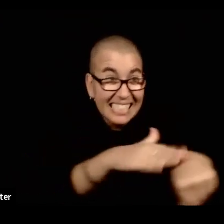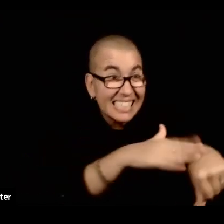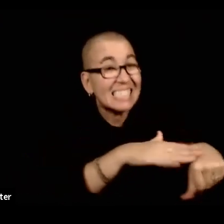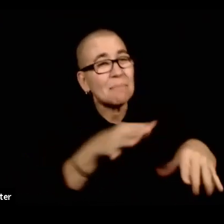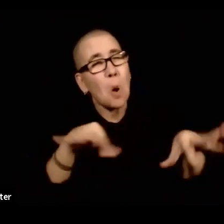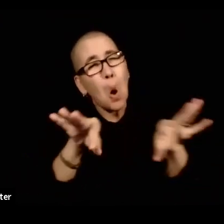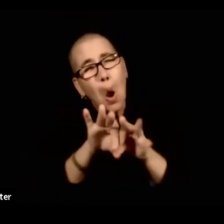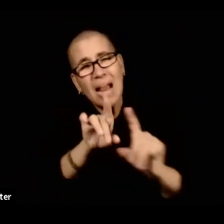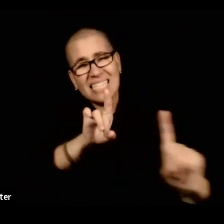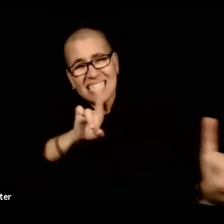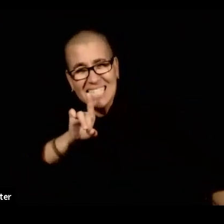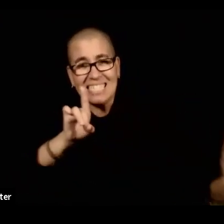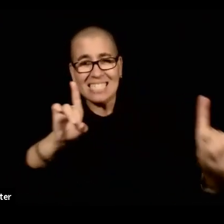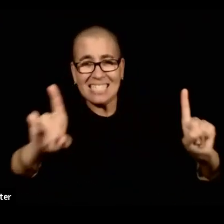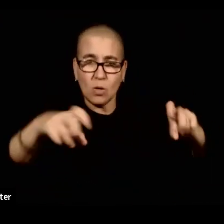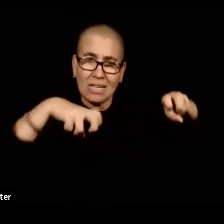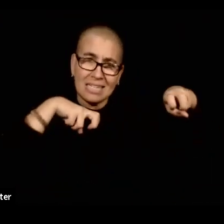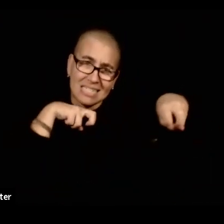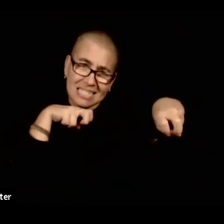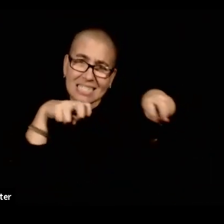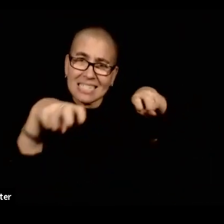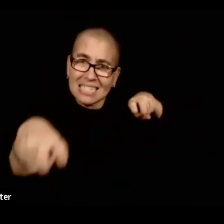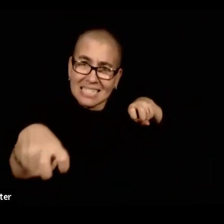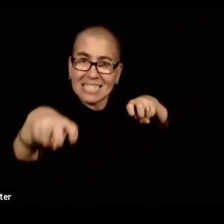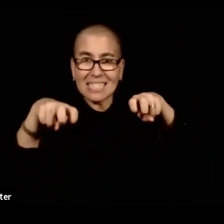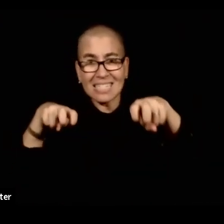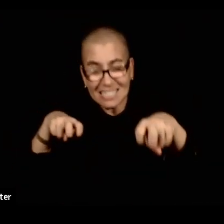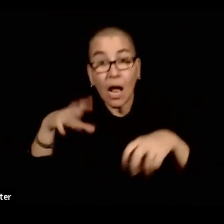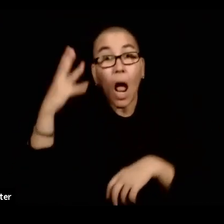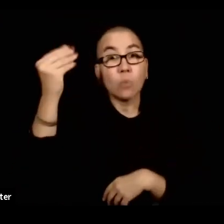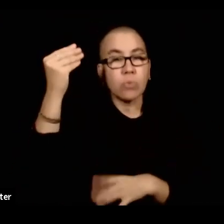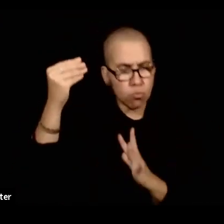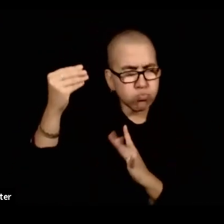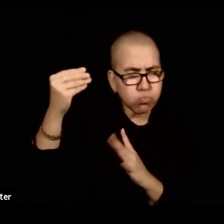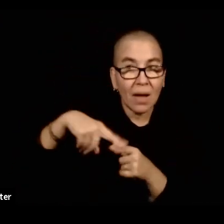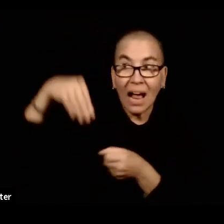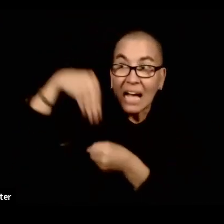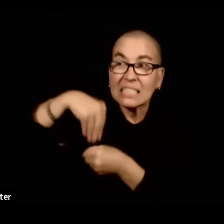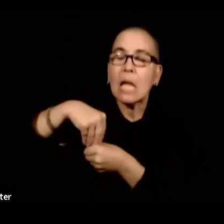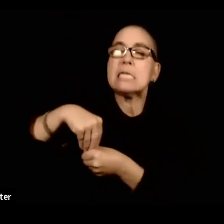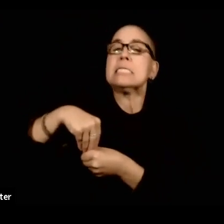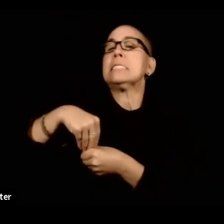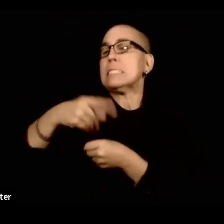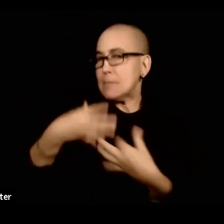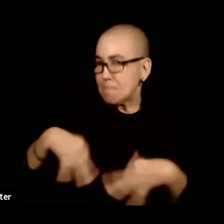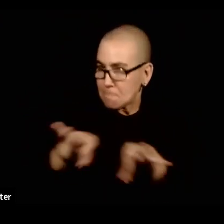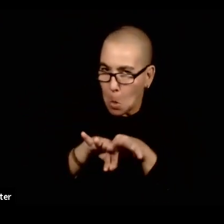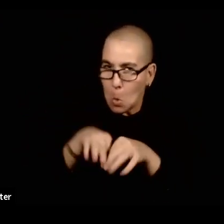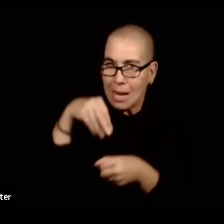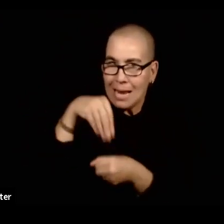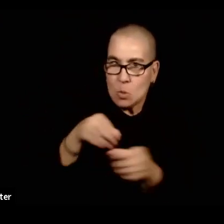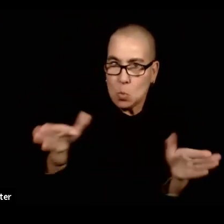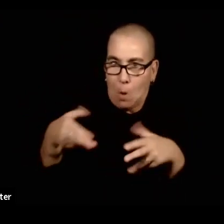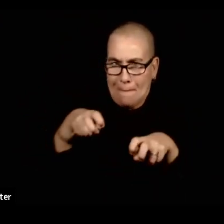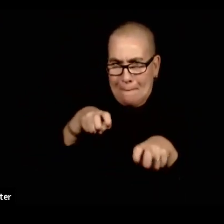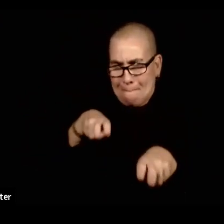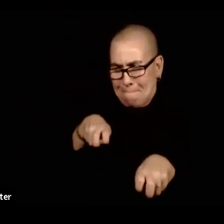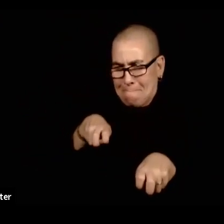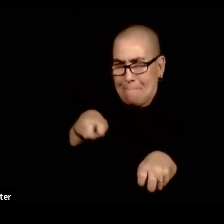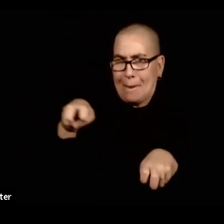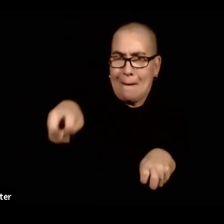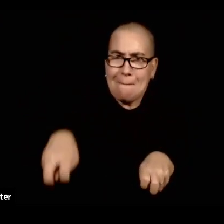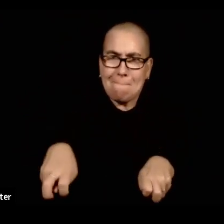possible in some situations, and why our guidance then is that we would want to see very, very